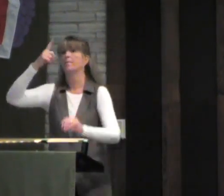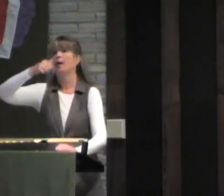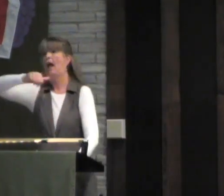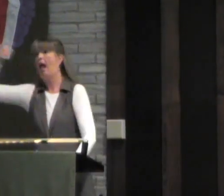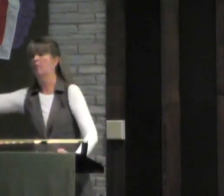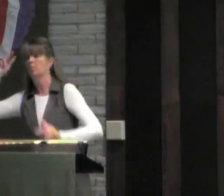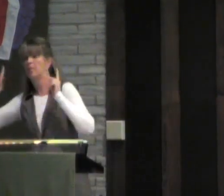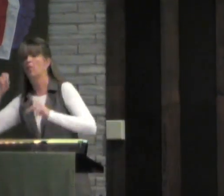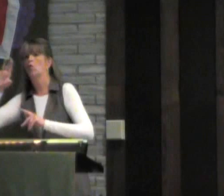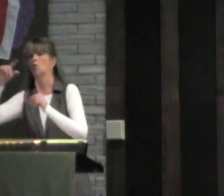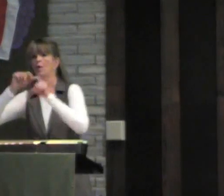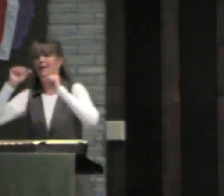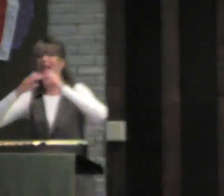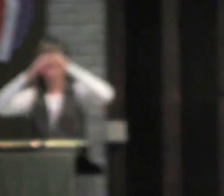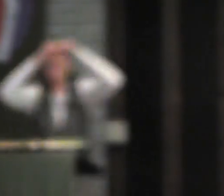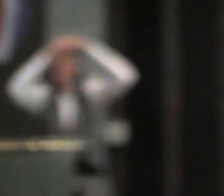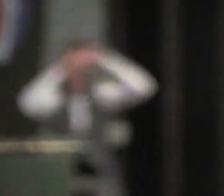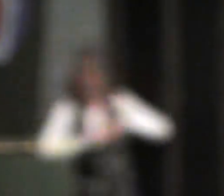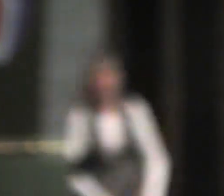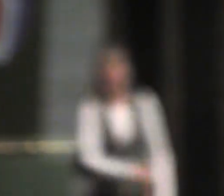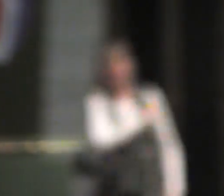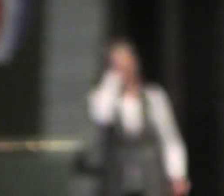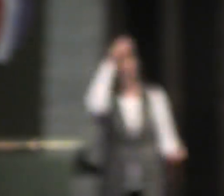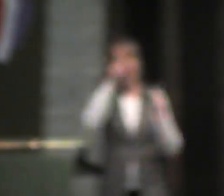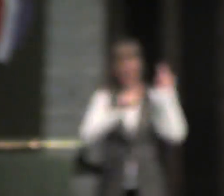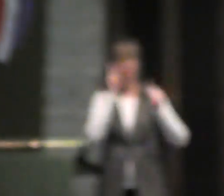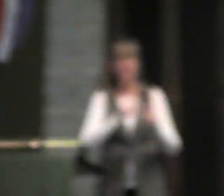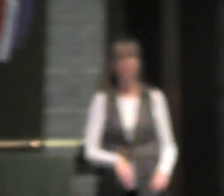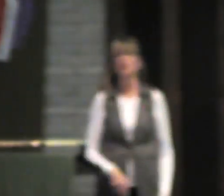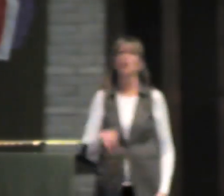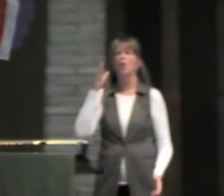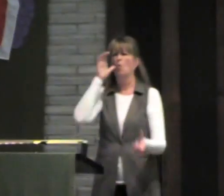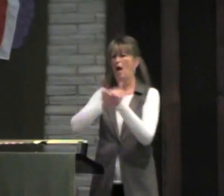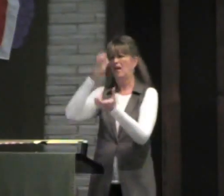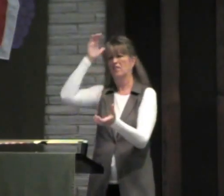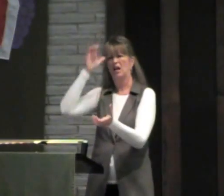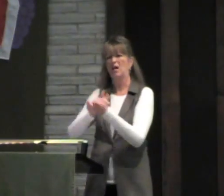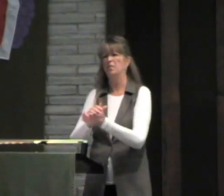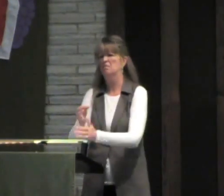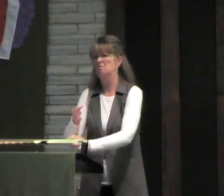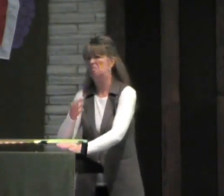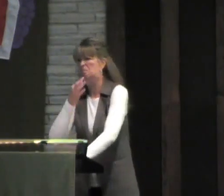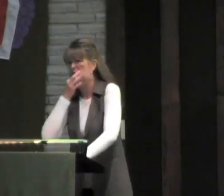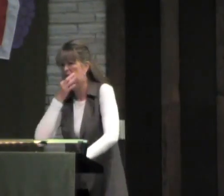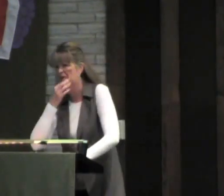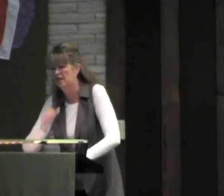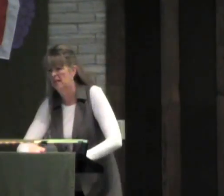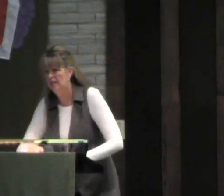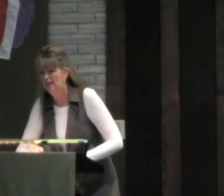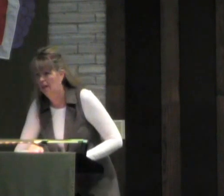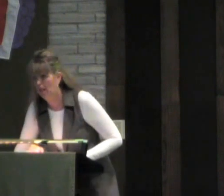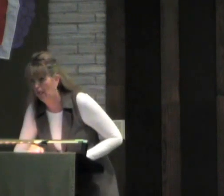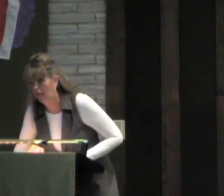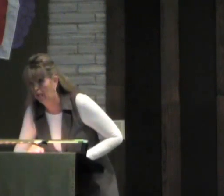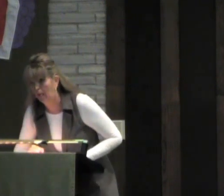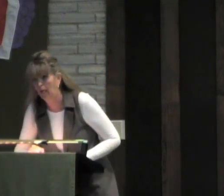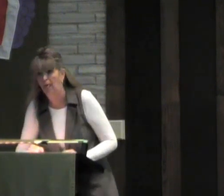Your words can build up other people, or your words can tear down other people. Wives and husbands,